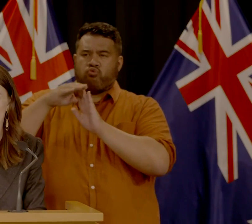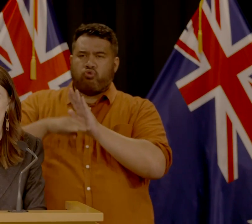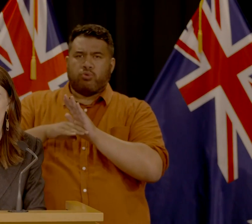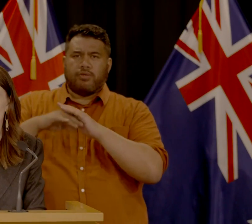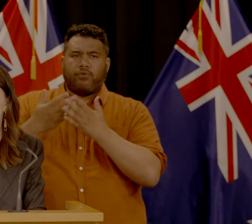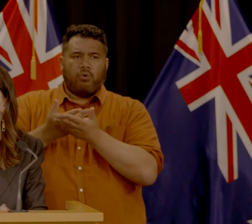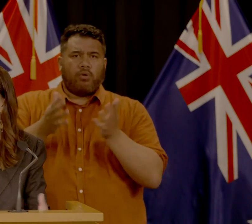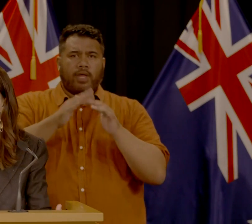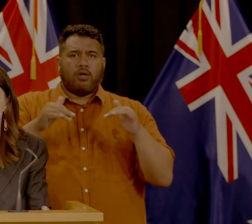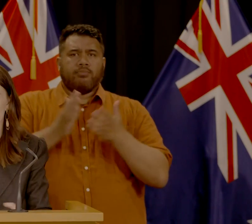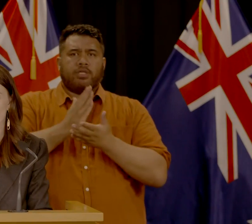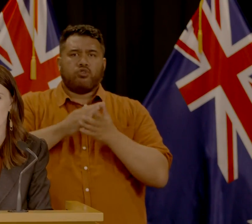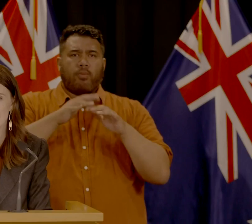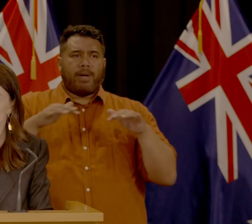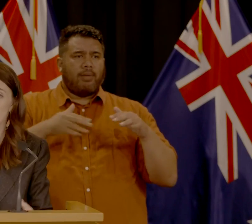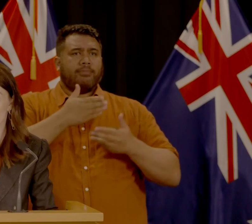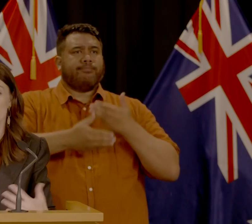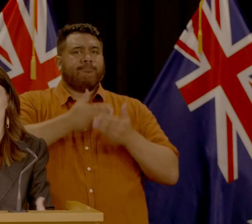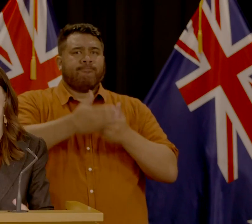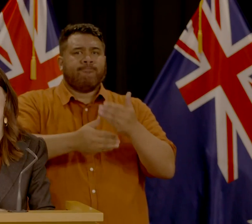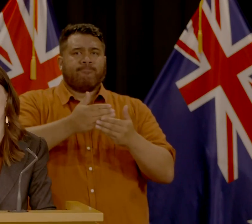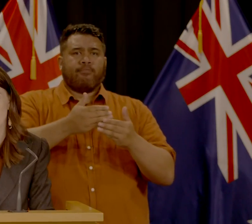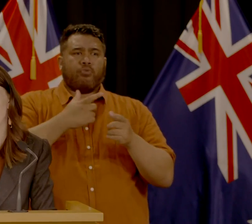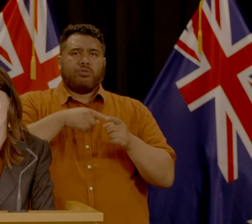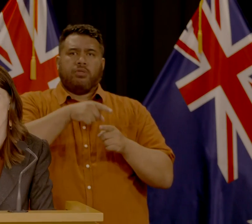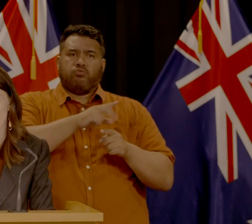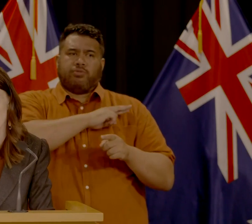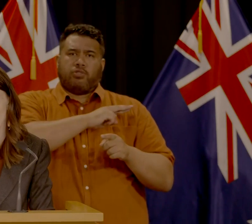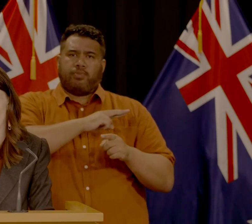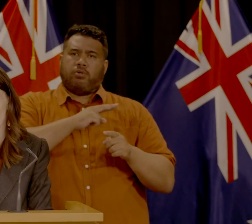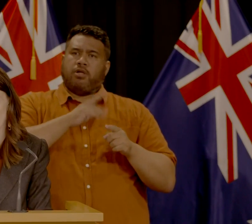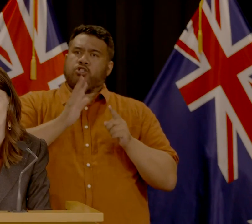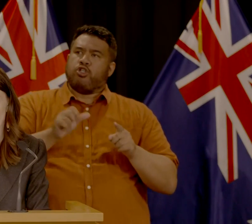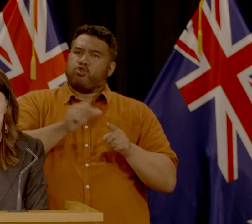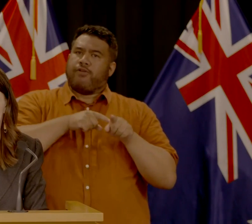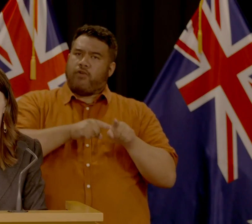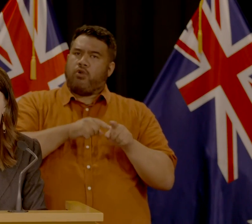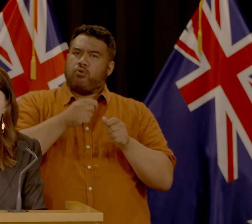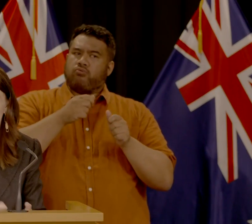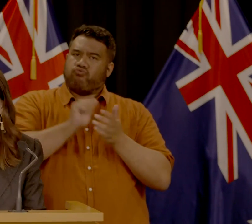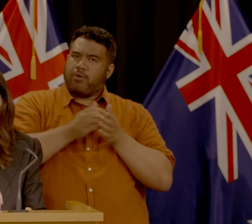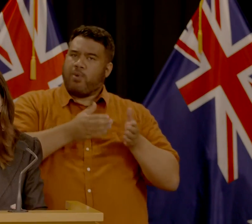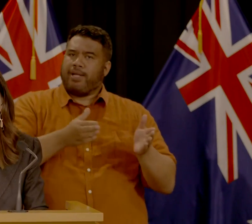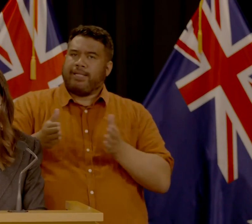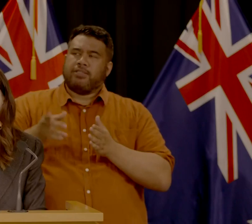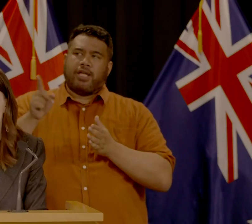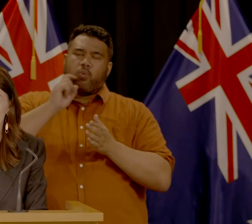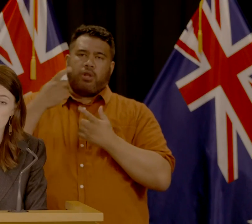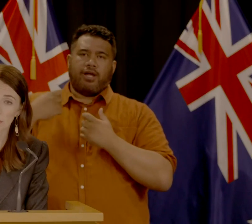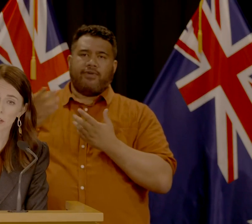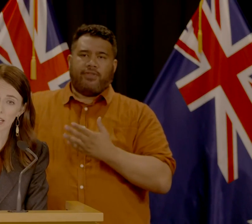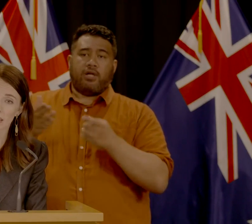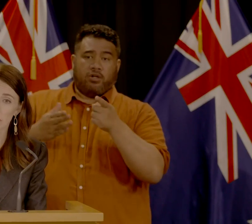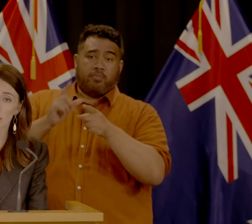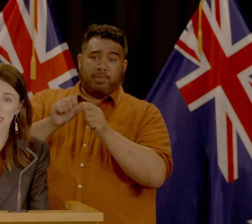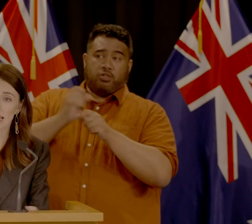that Parliament is a place that's being responsible in the current environment that we're in. And so I really direct you to the